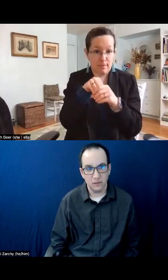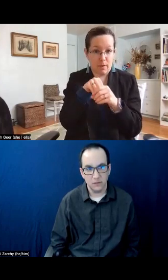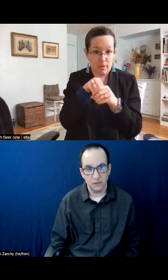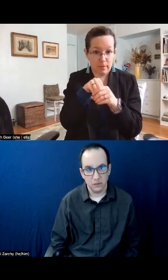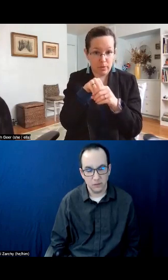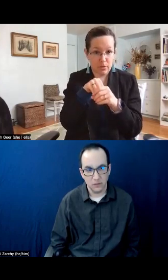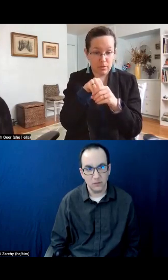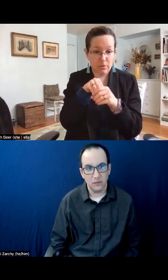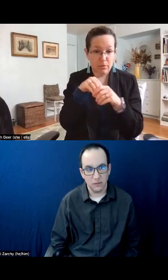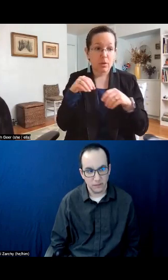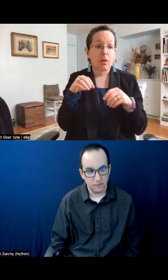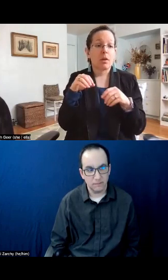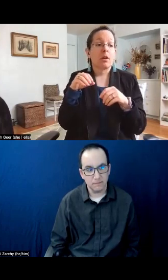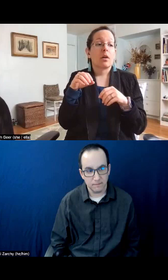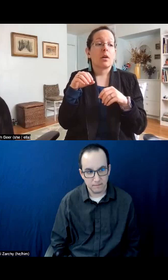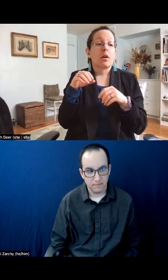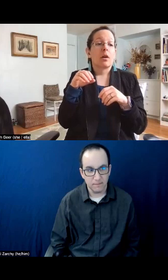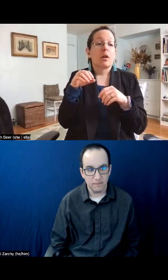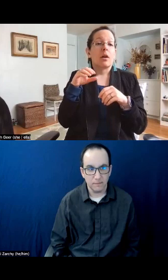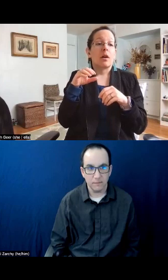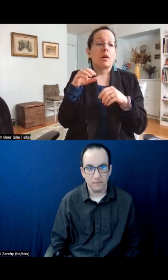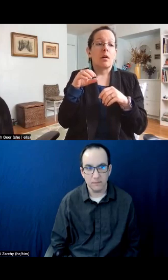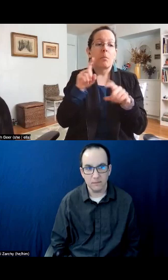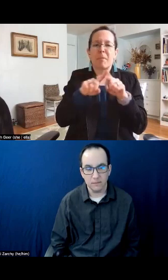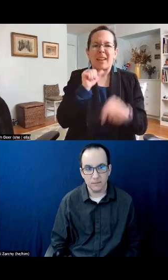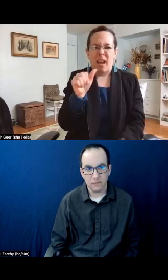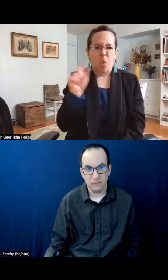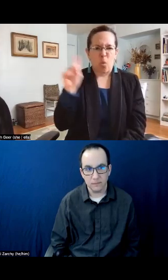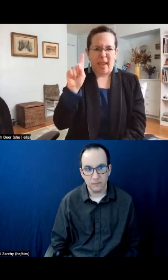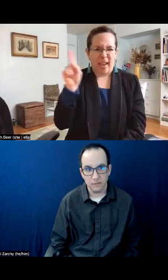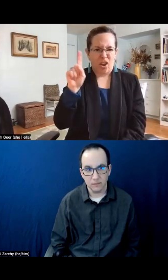indicate who is involved.